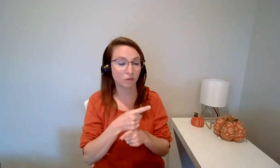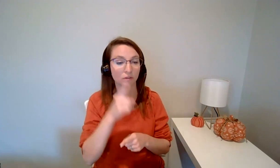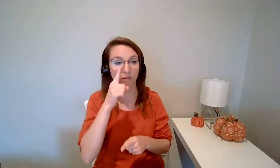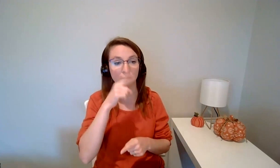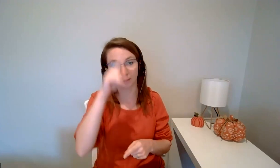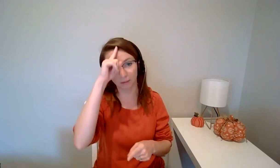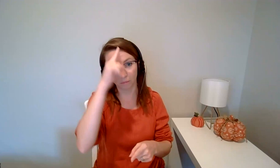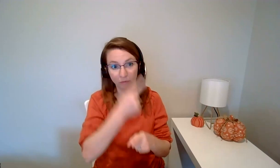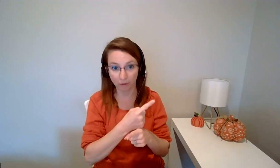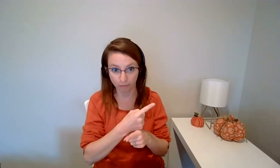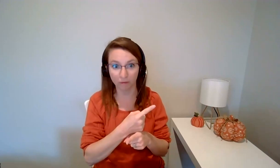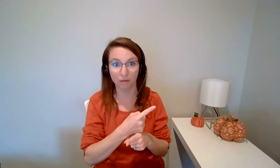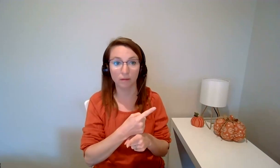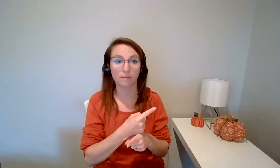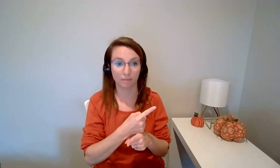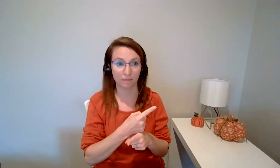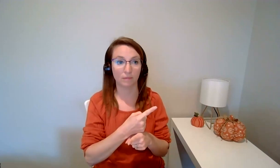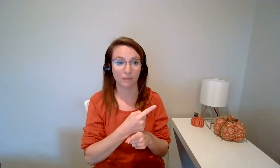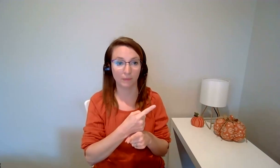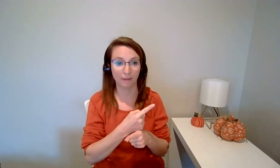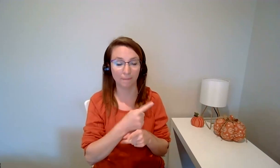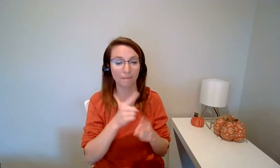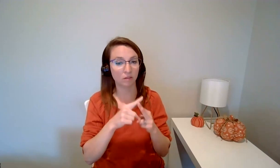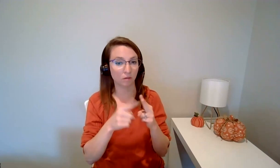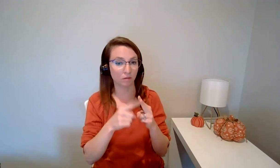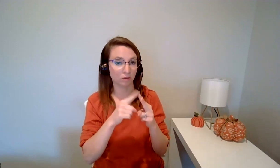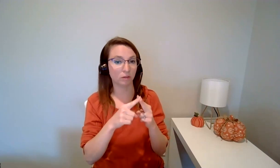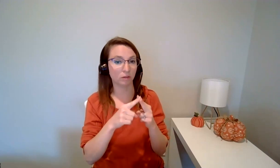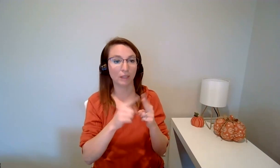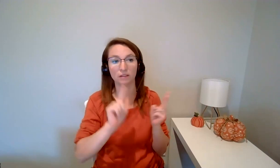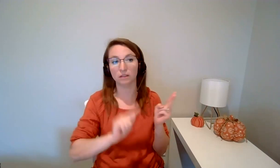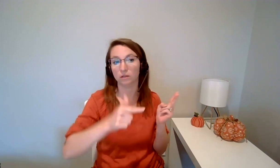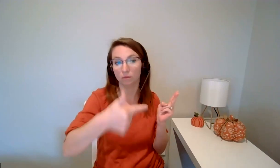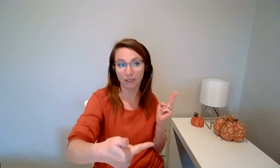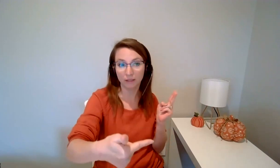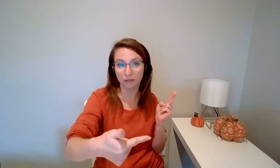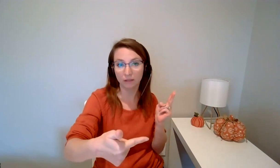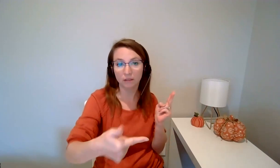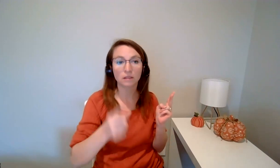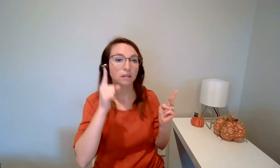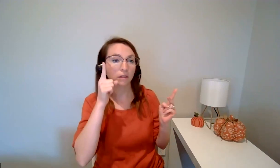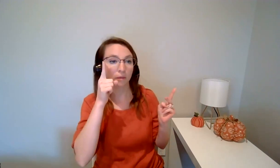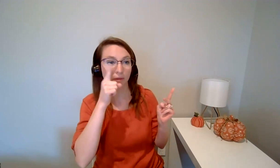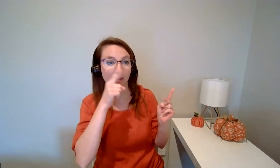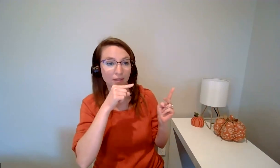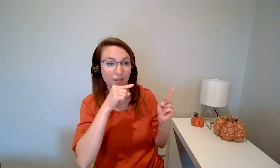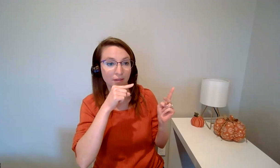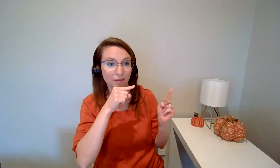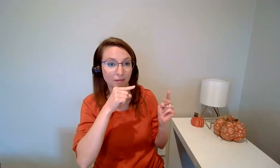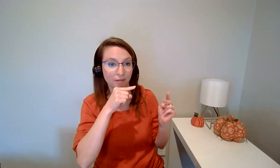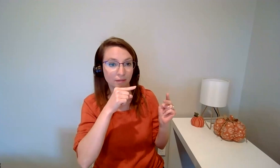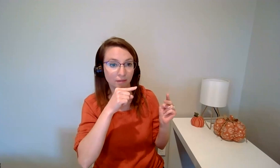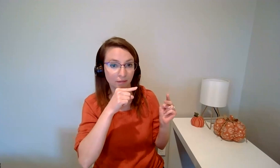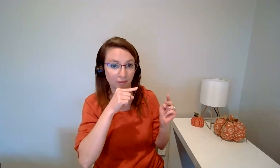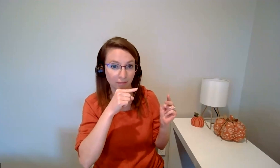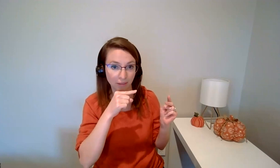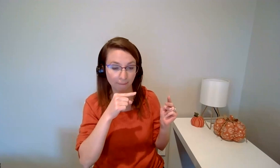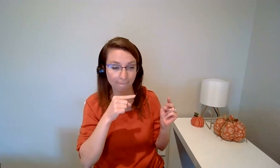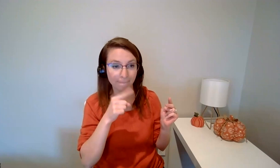stepsister, stepbrother. Okay, so those are the two ways. You can do this or this. Right?